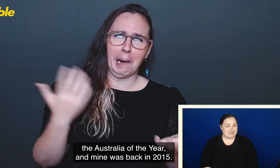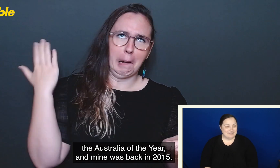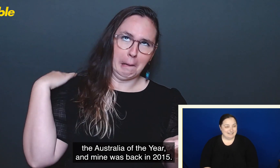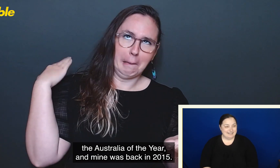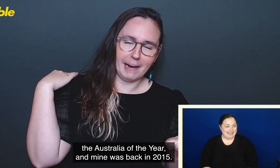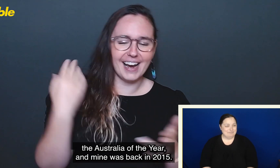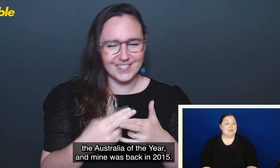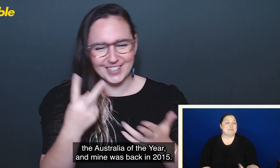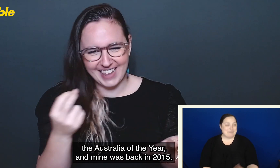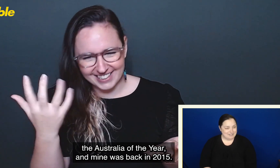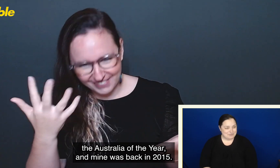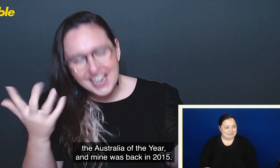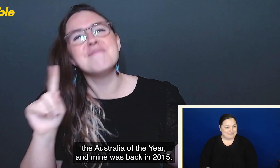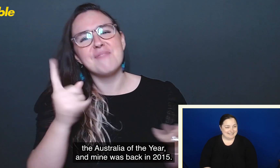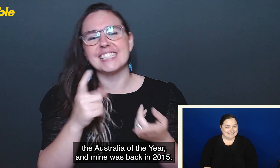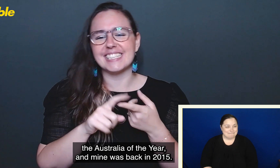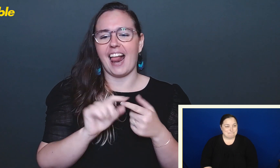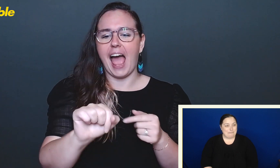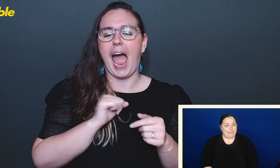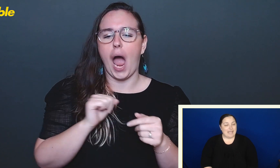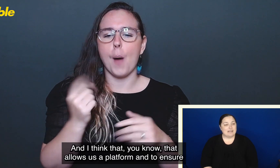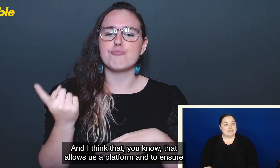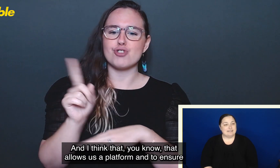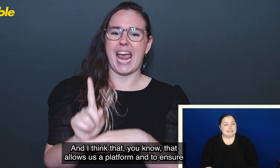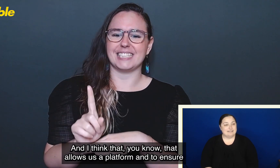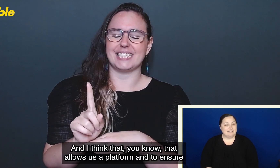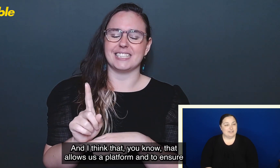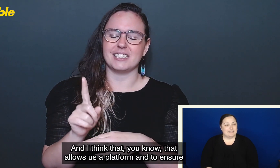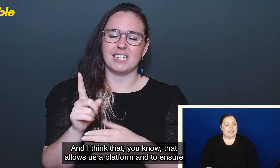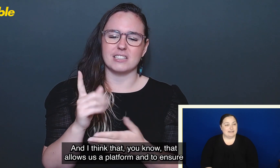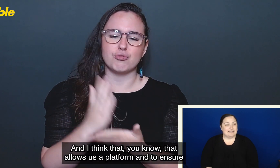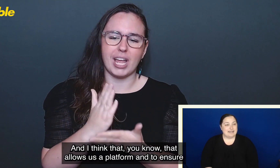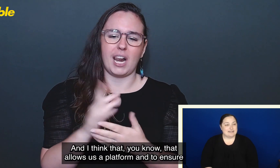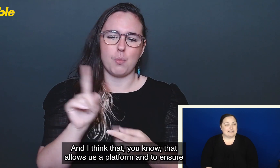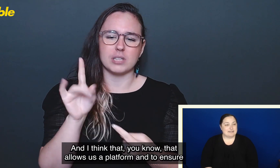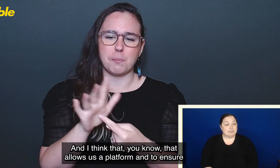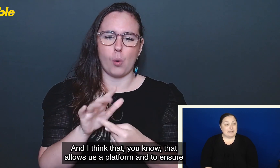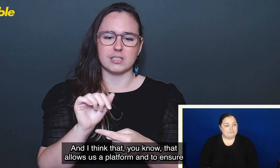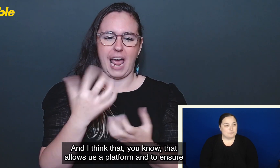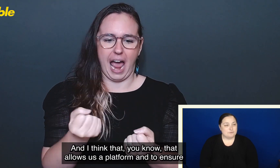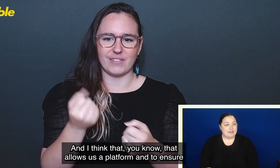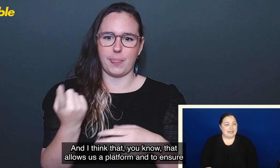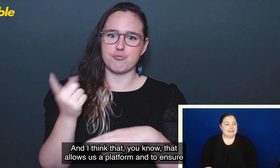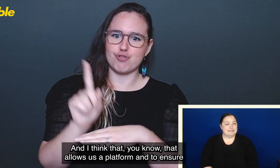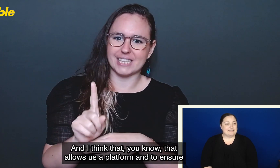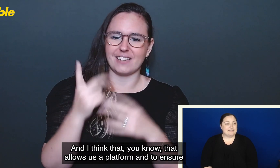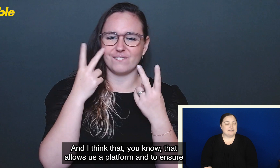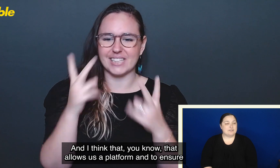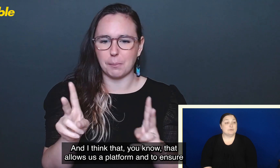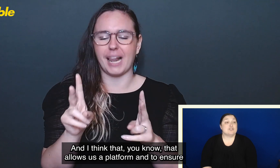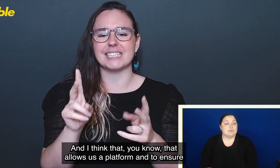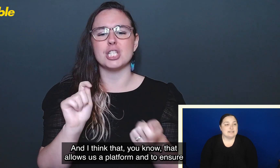the Australian of the Year. And mine was back in 2015. And I think that, that allows us a platform